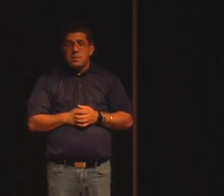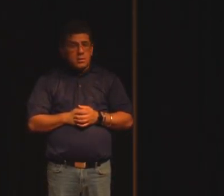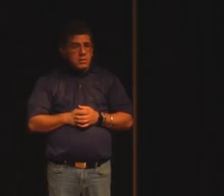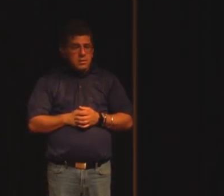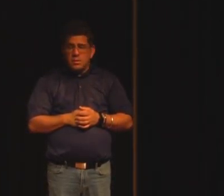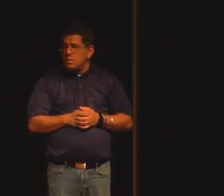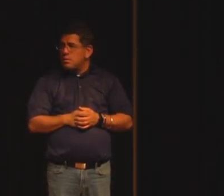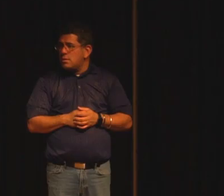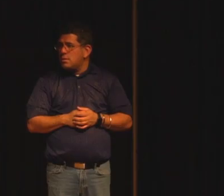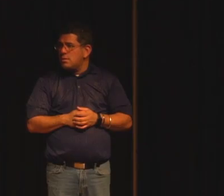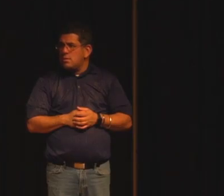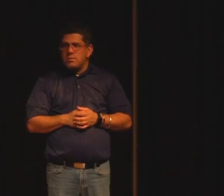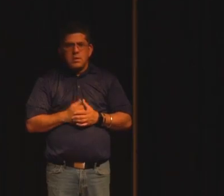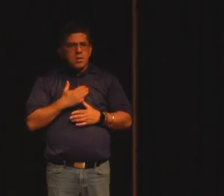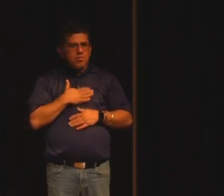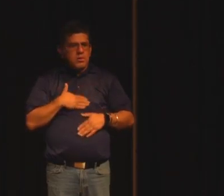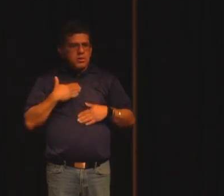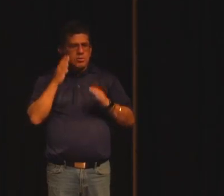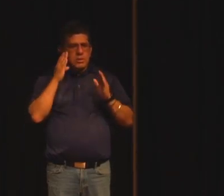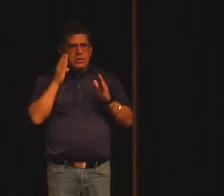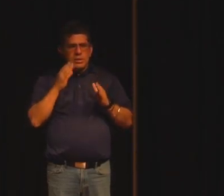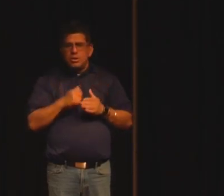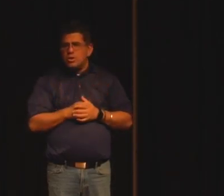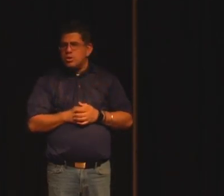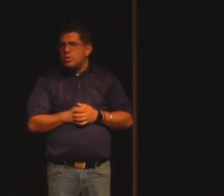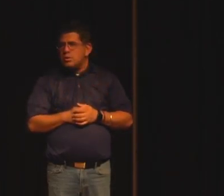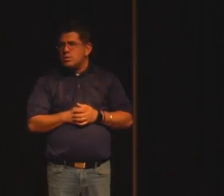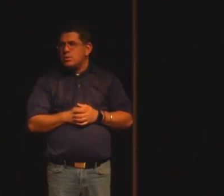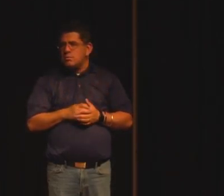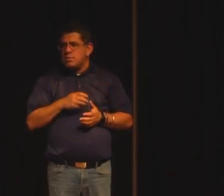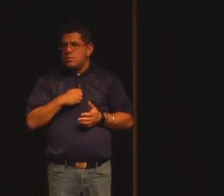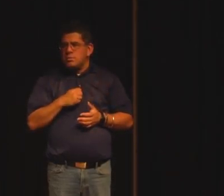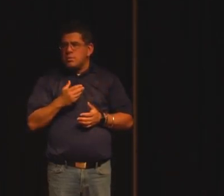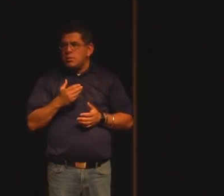it. I appreciate your attention. I'd be glad to take a couple questions.